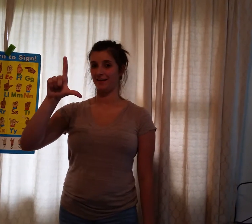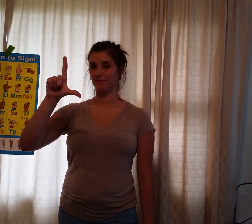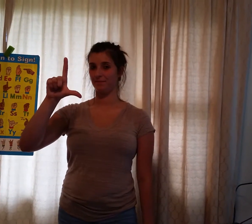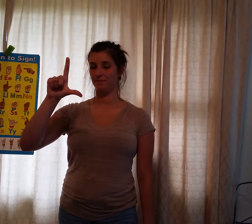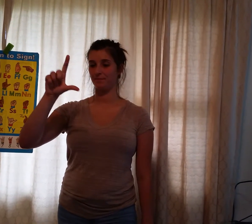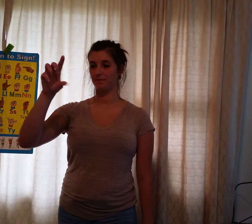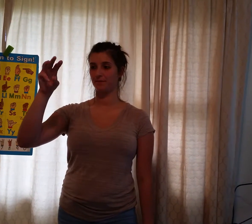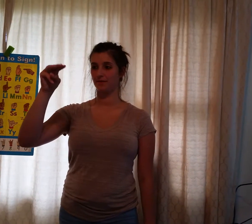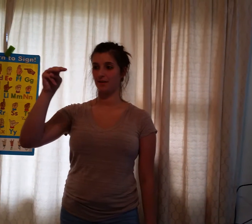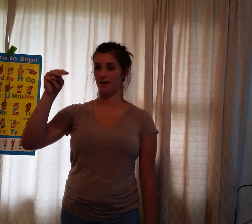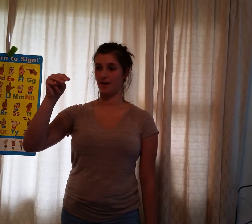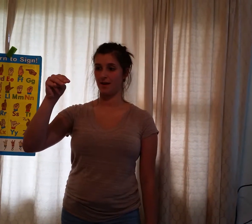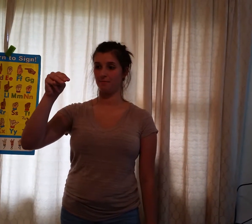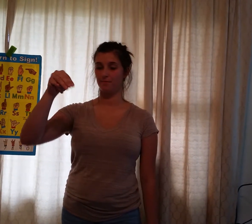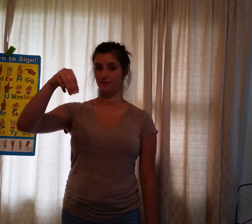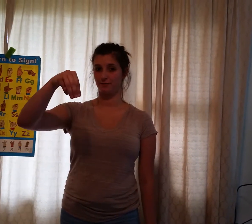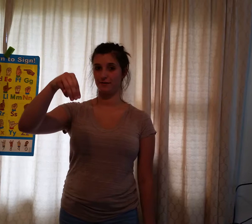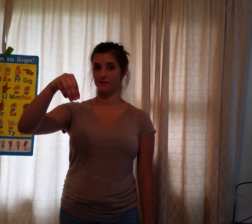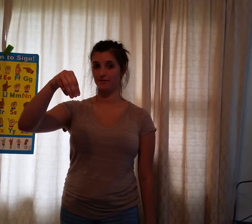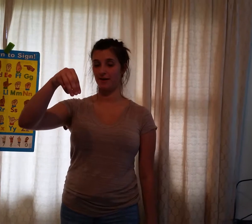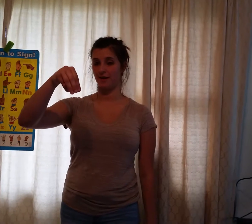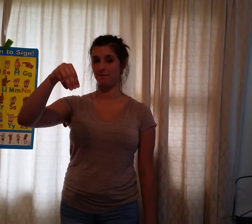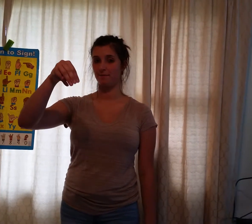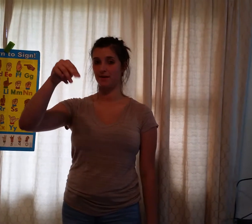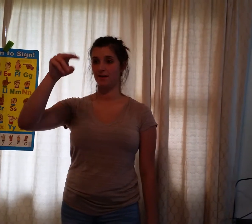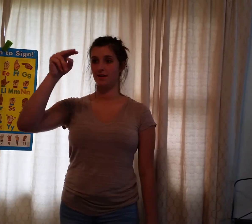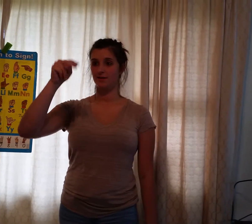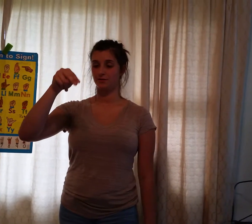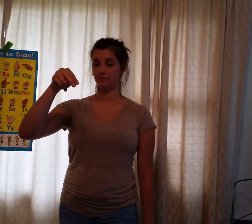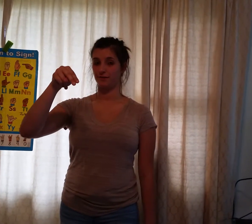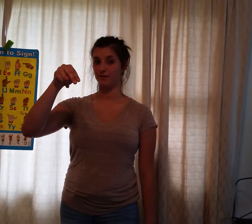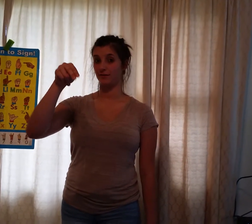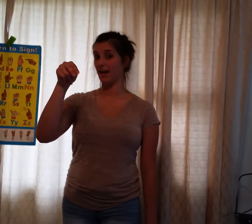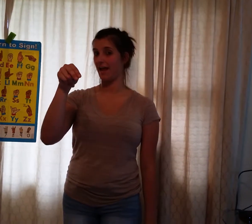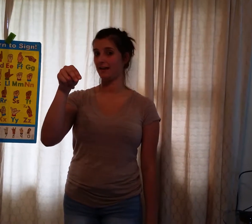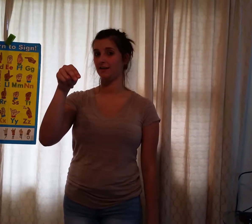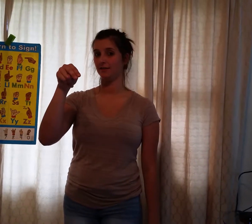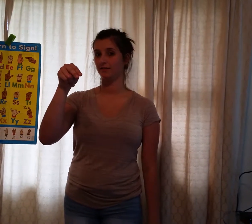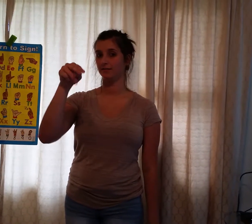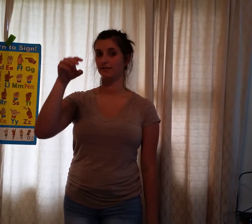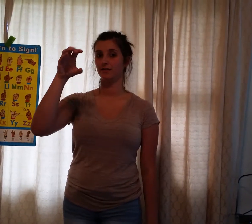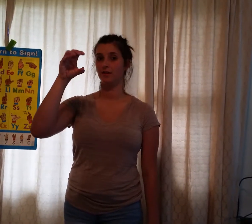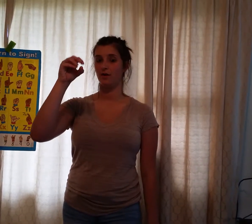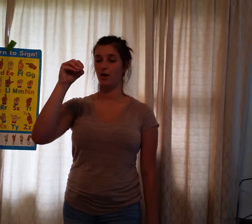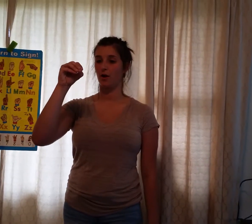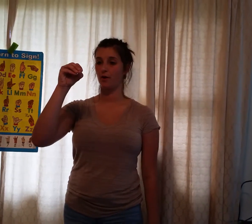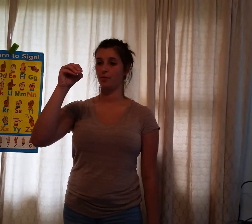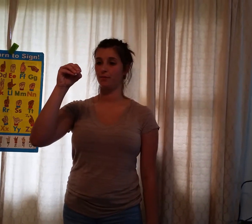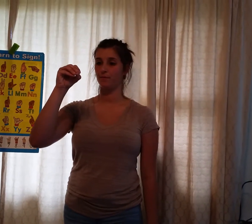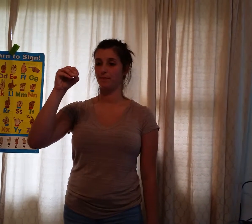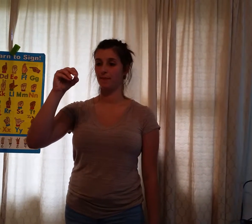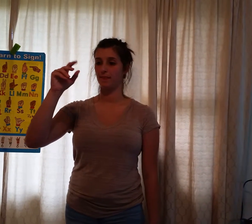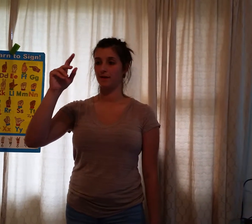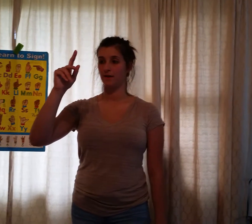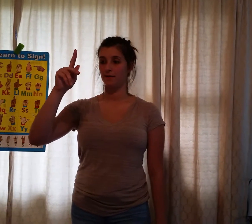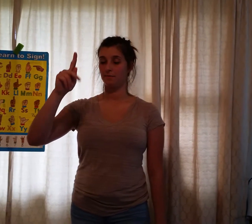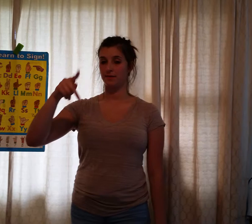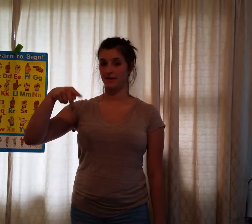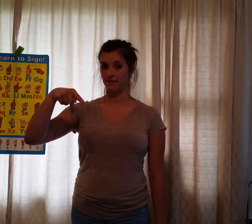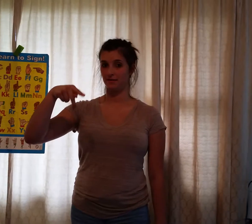L, M, 3 fingers for M, 2 fingers for N. O, P.